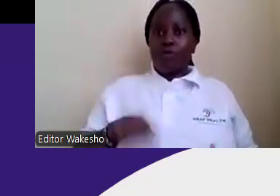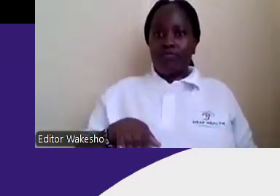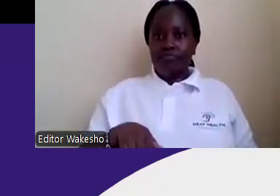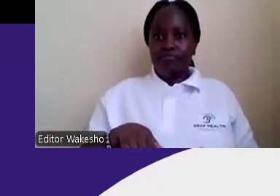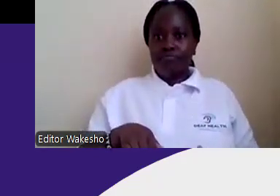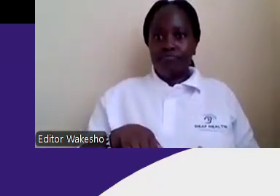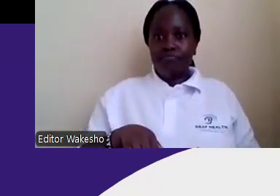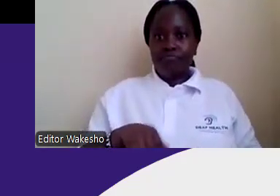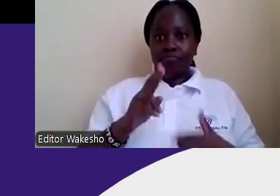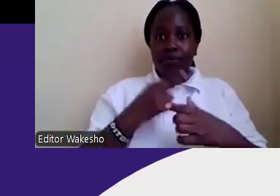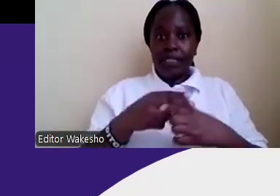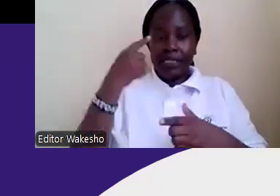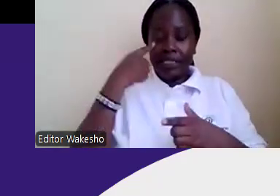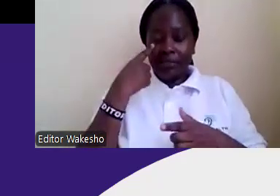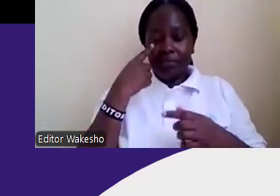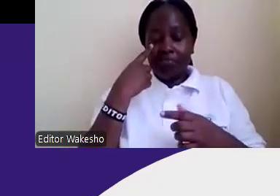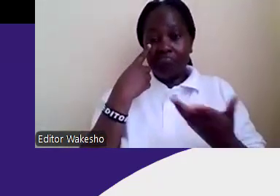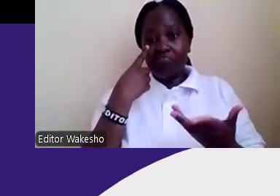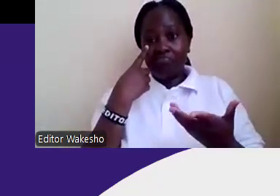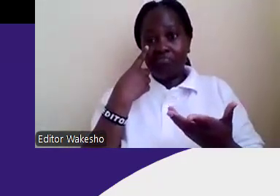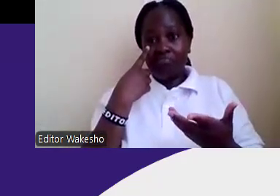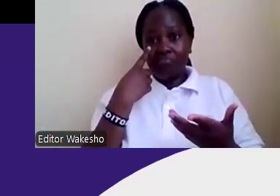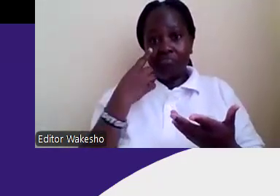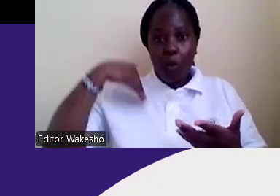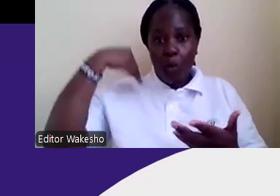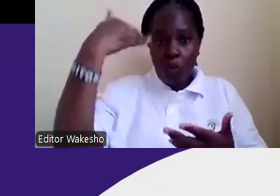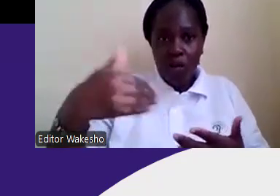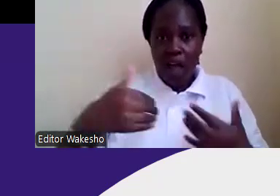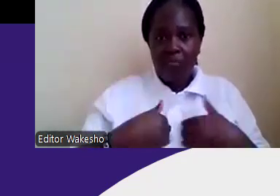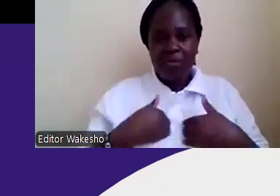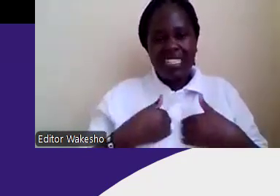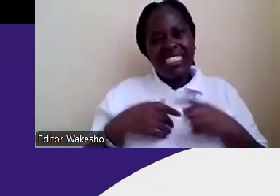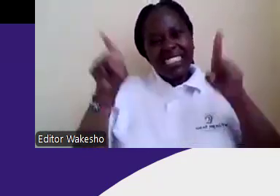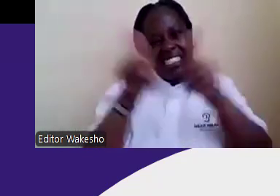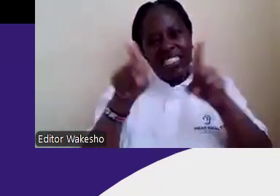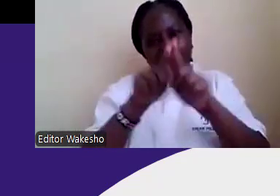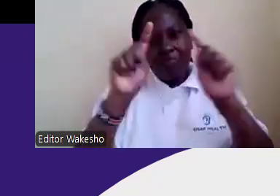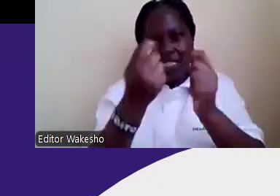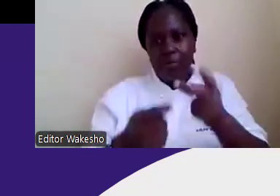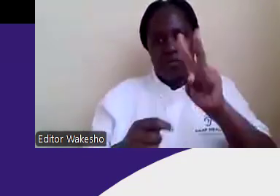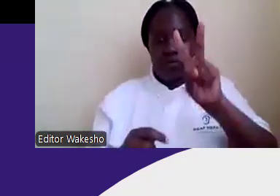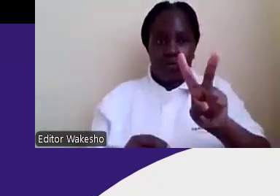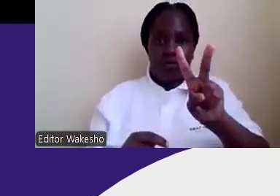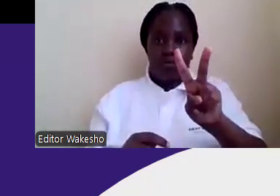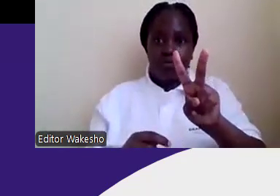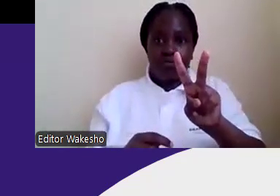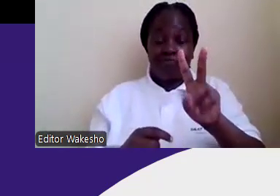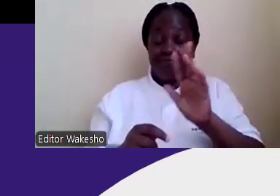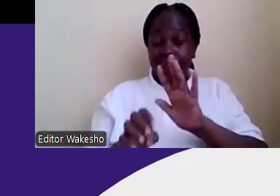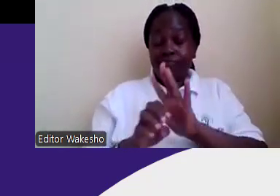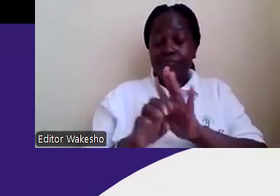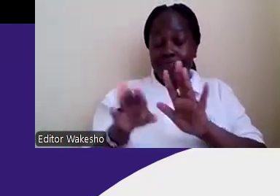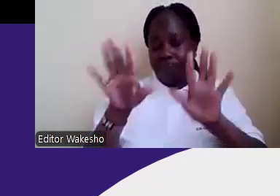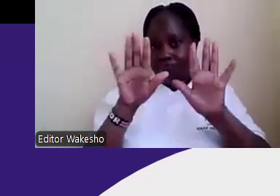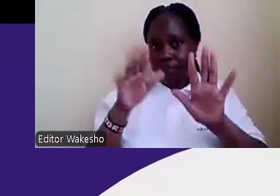that it tends to have features that look a bit similar to type 2. So let's look at some of the main differences between